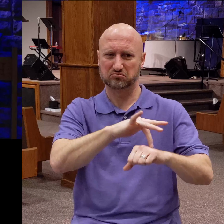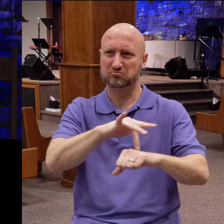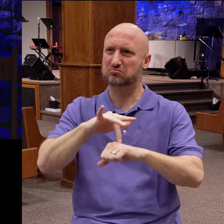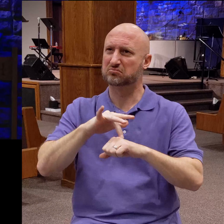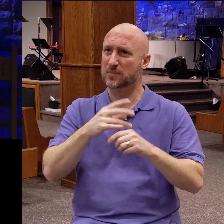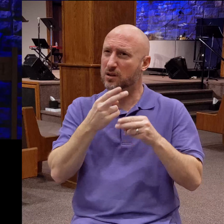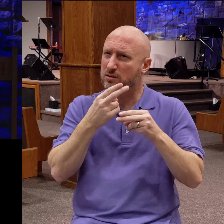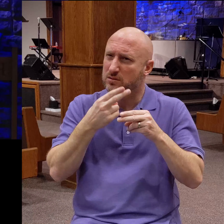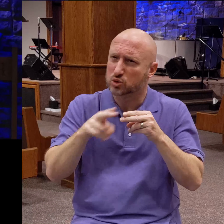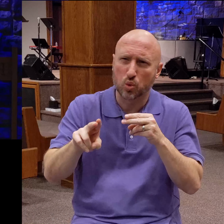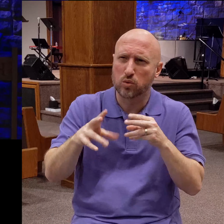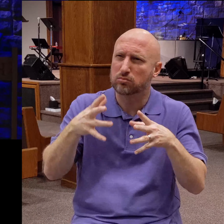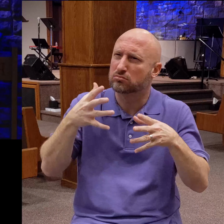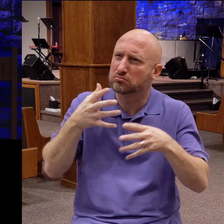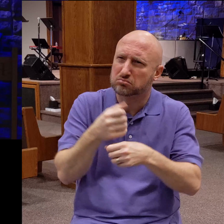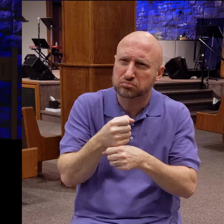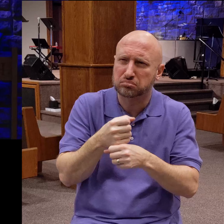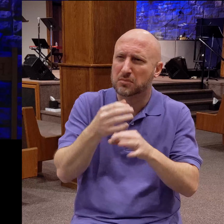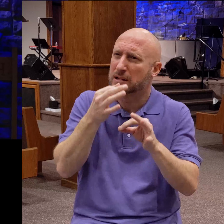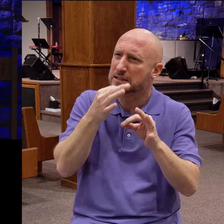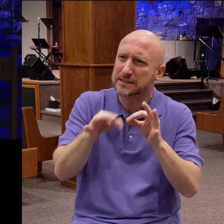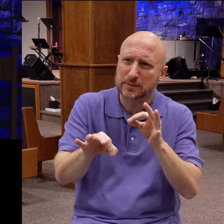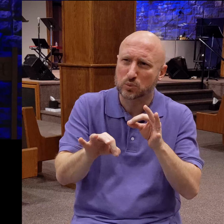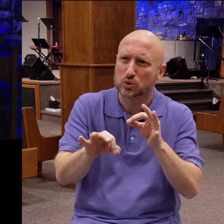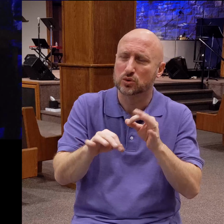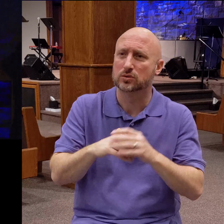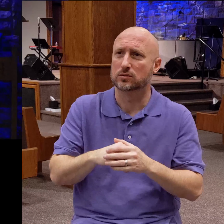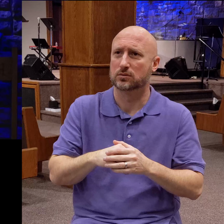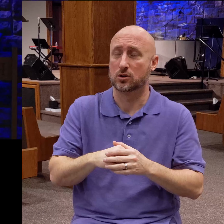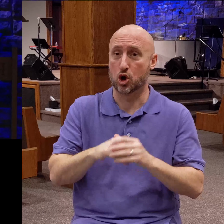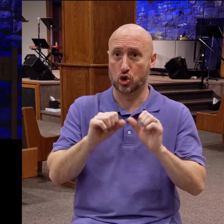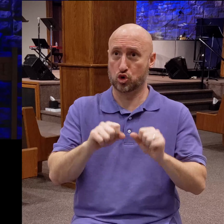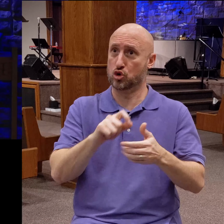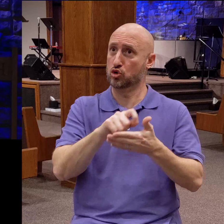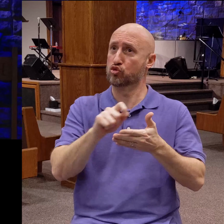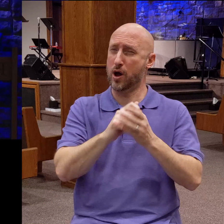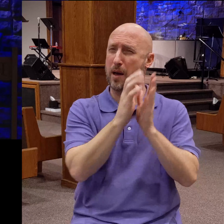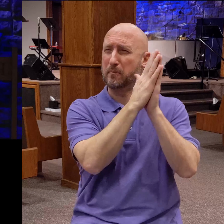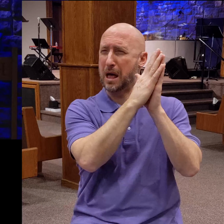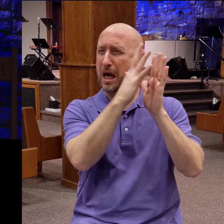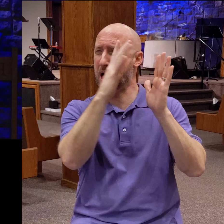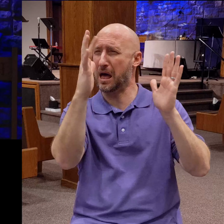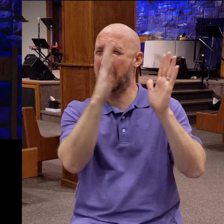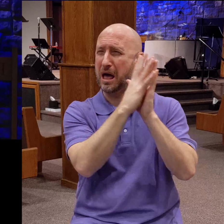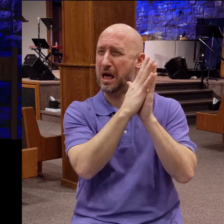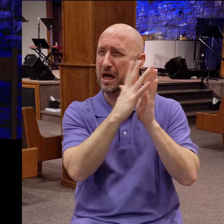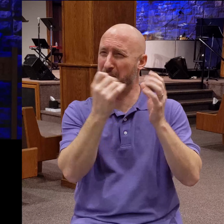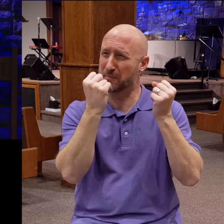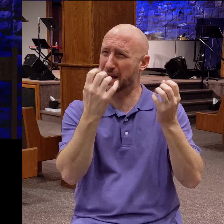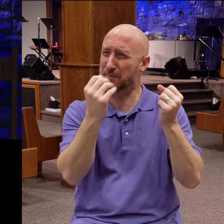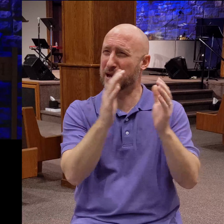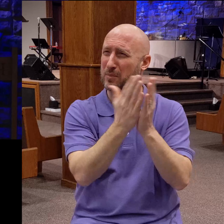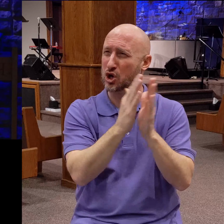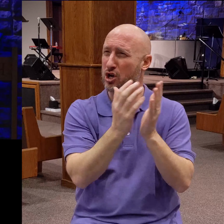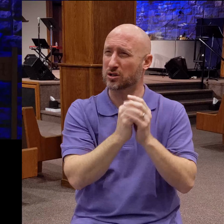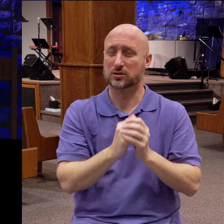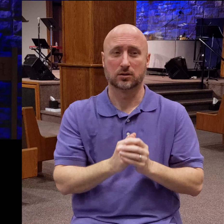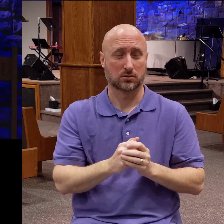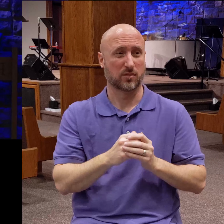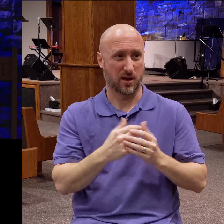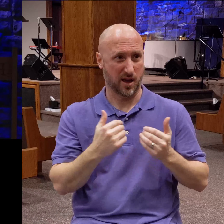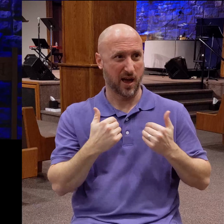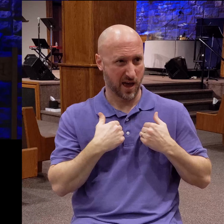their brevity and in their simplicity, Lord. When volumes and volumes and volumes and volumes of other things